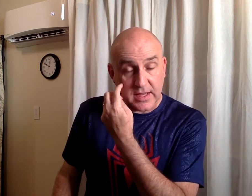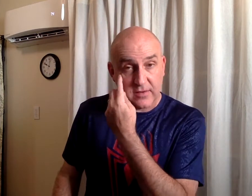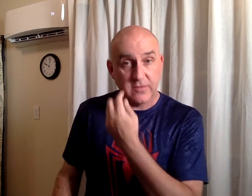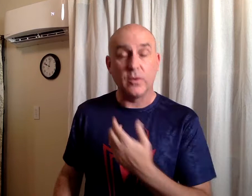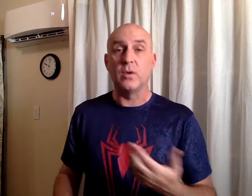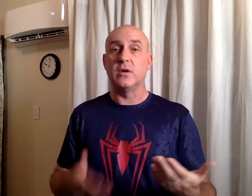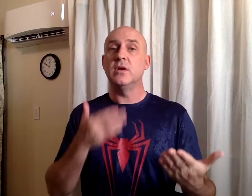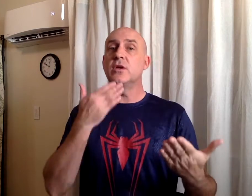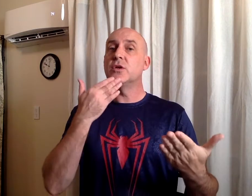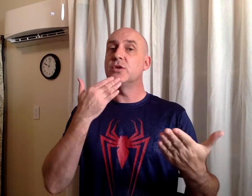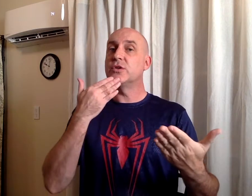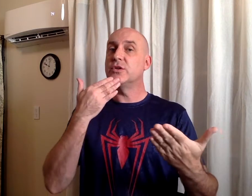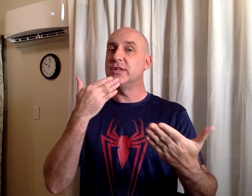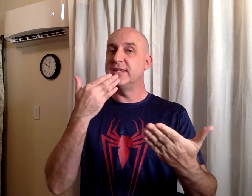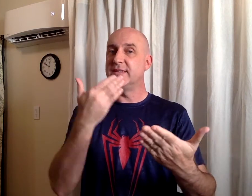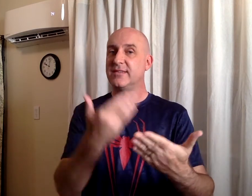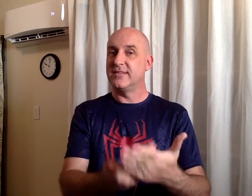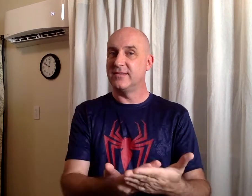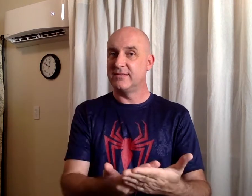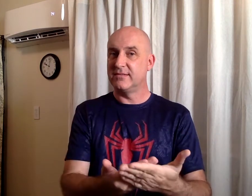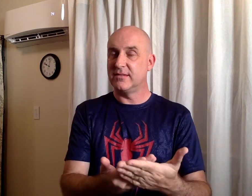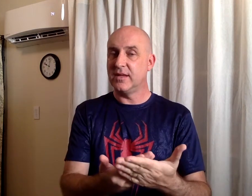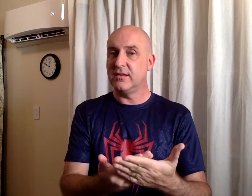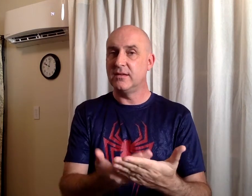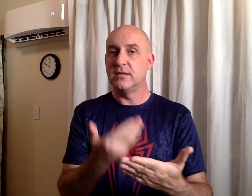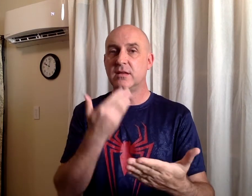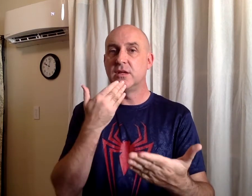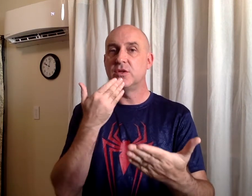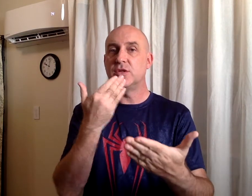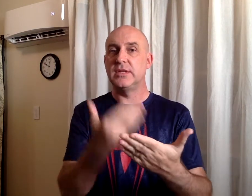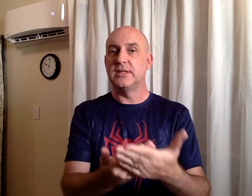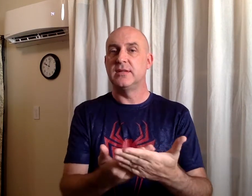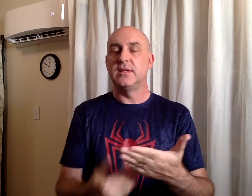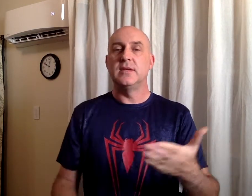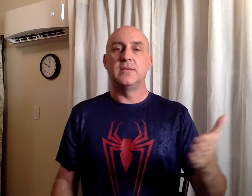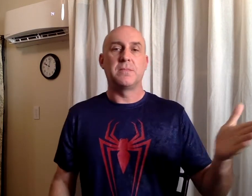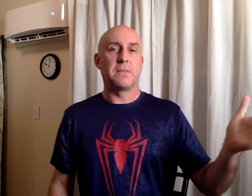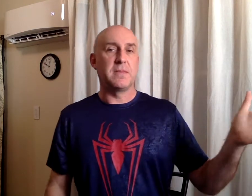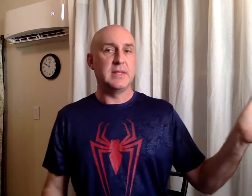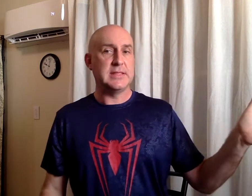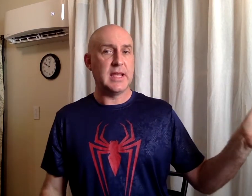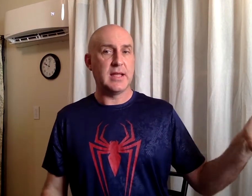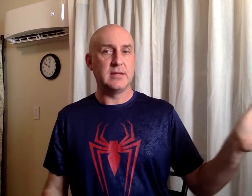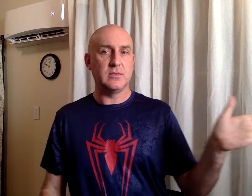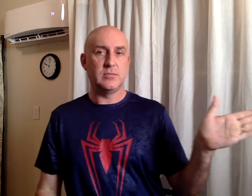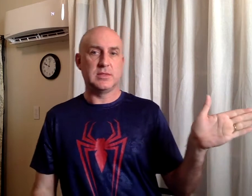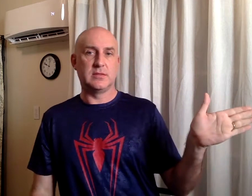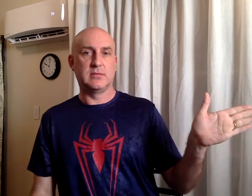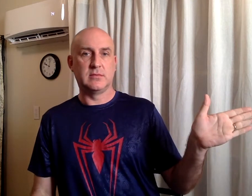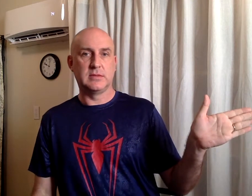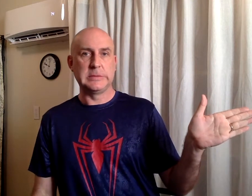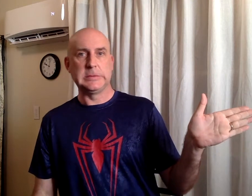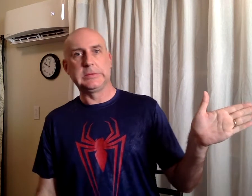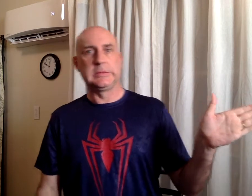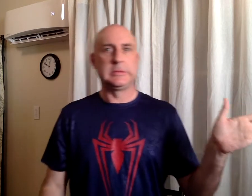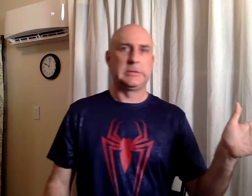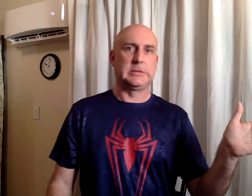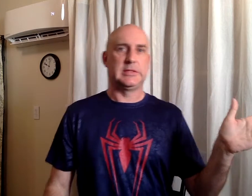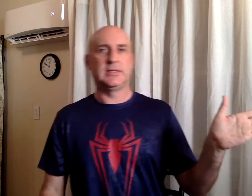sign for good, okay? Good. This hand, whoops, let's stay